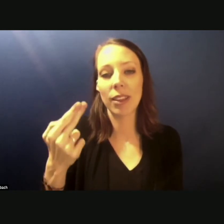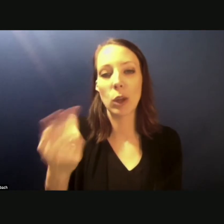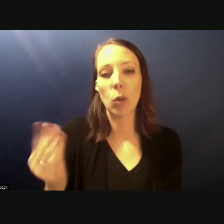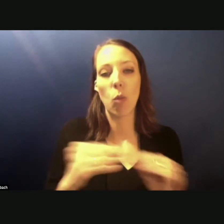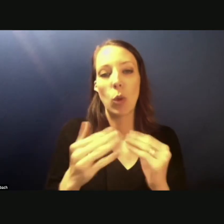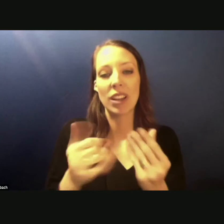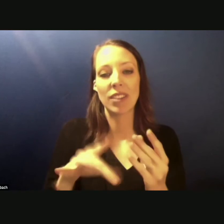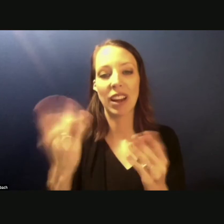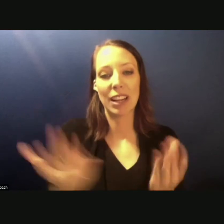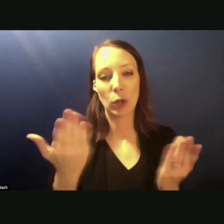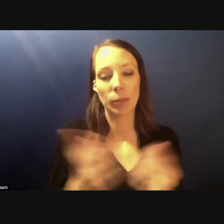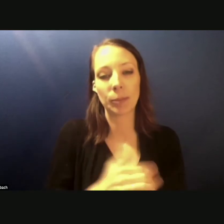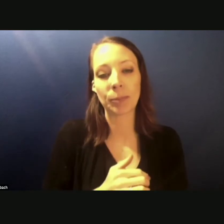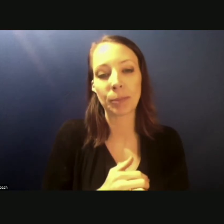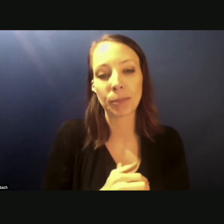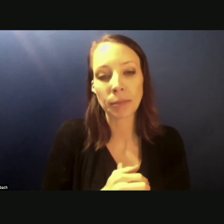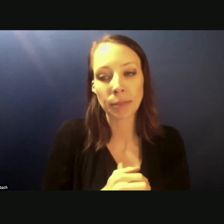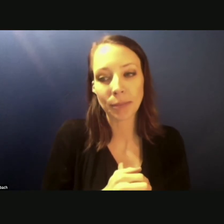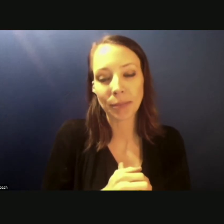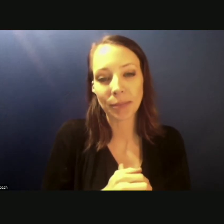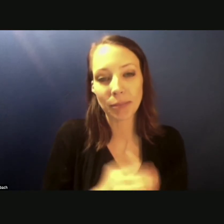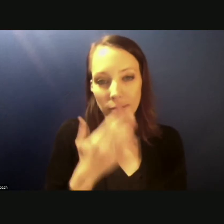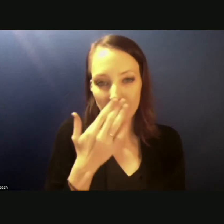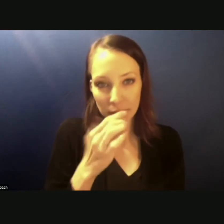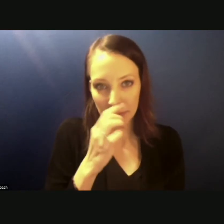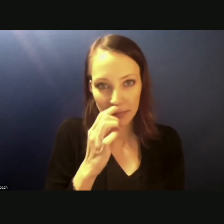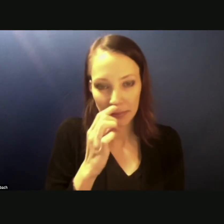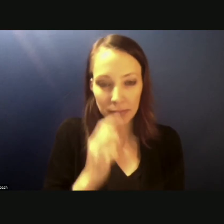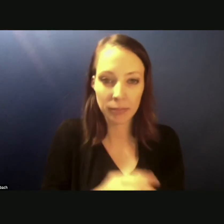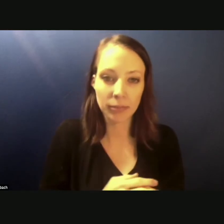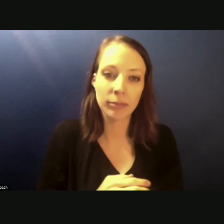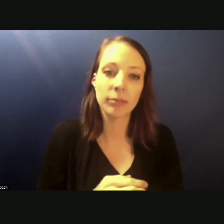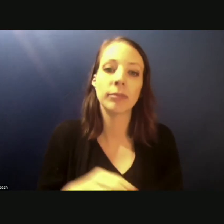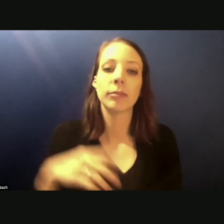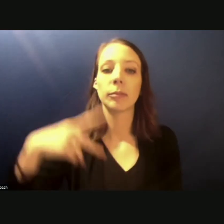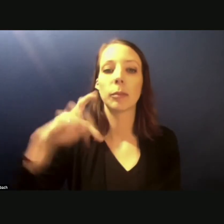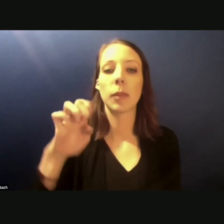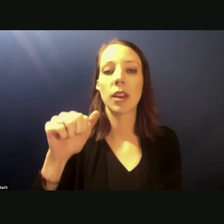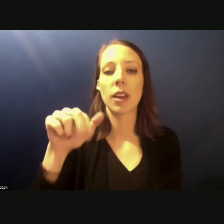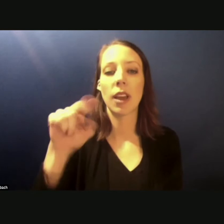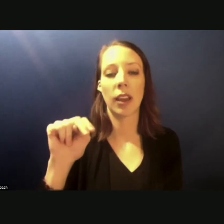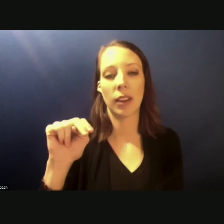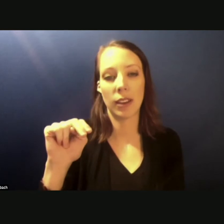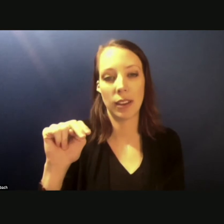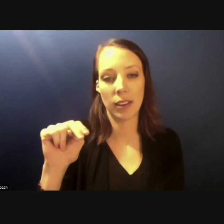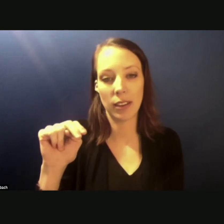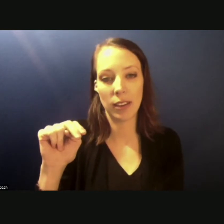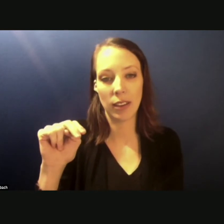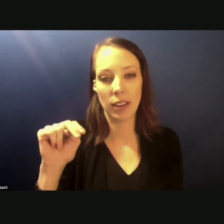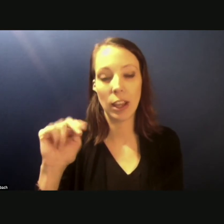easy to find. Um, Now then we have our pecans that have pecans there, and you